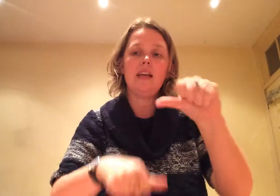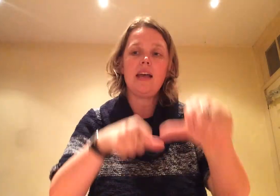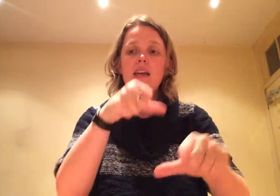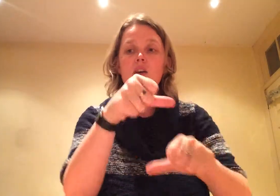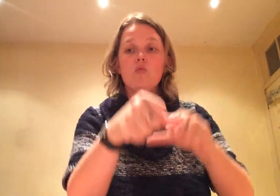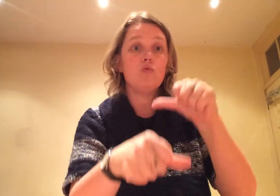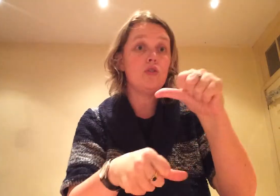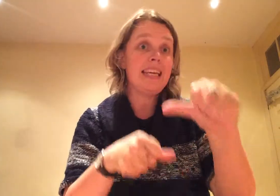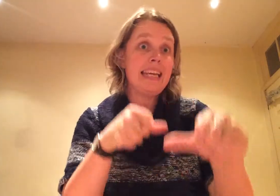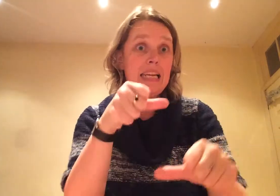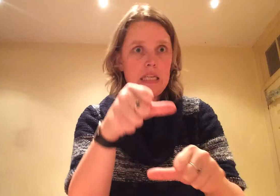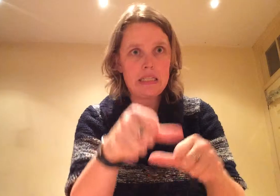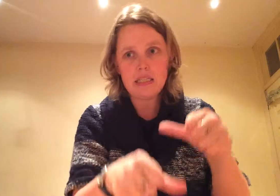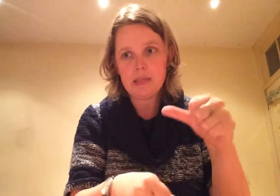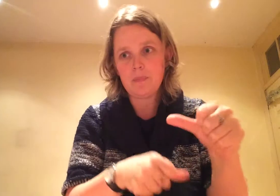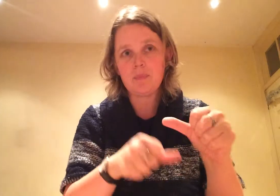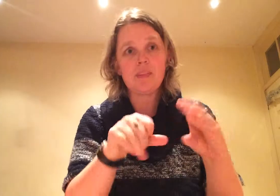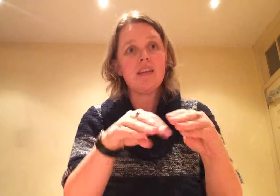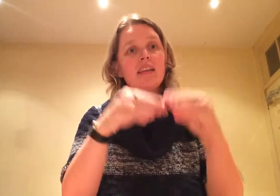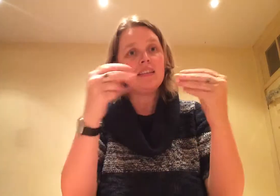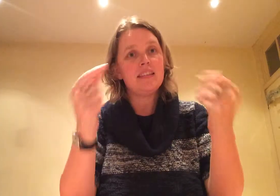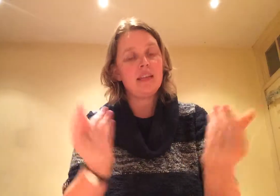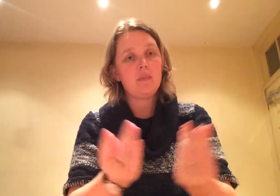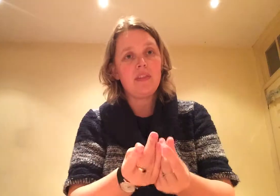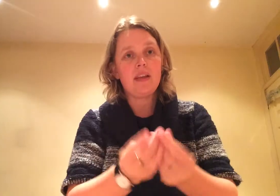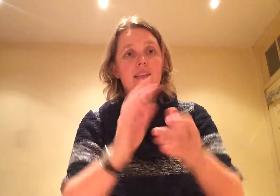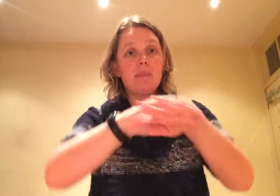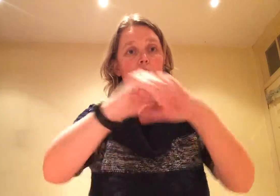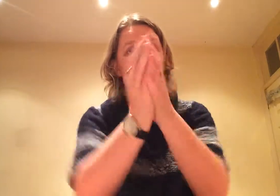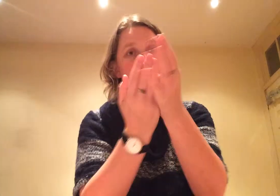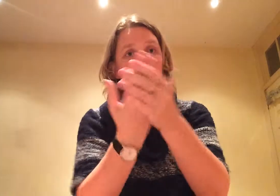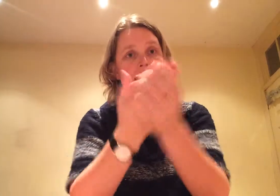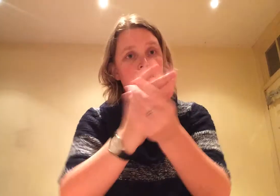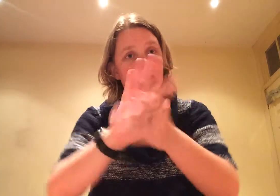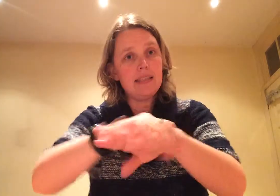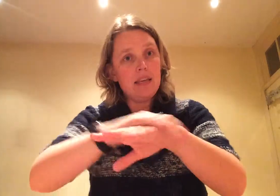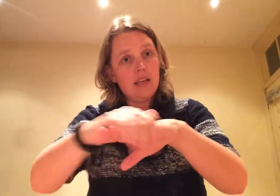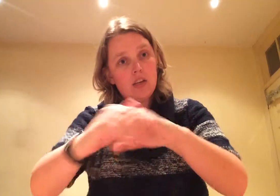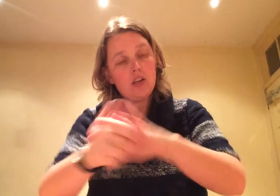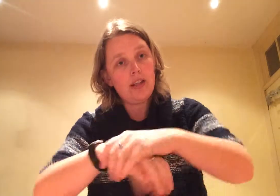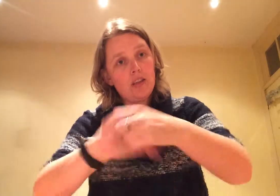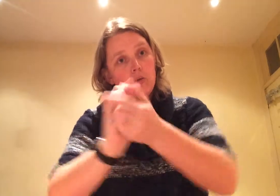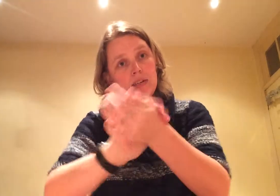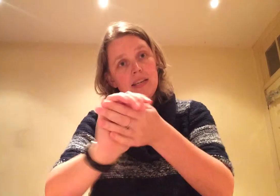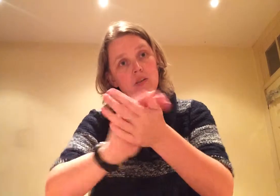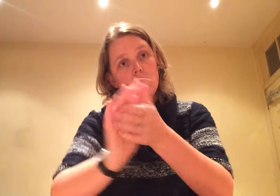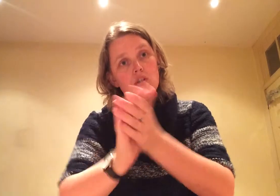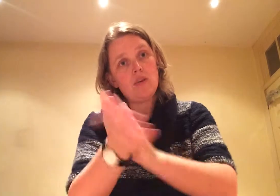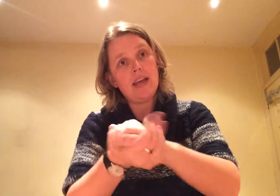at routines, some things like wash your hands, you know, like you would pretend to wash your